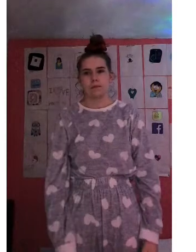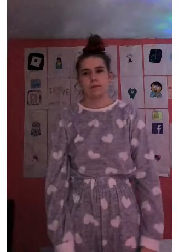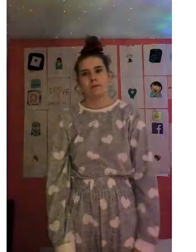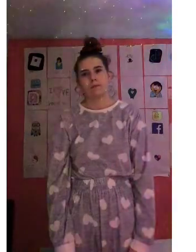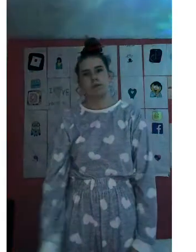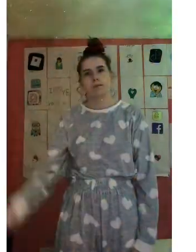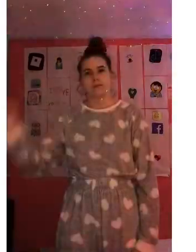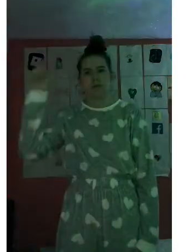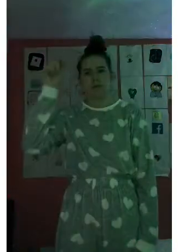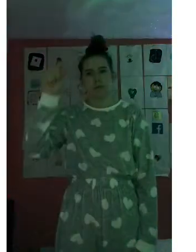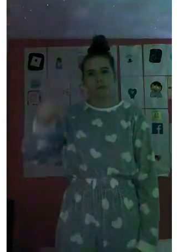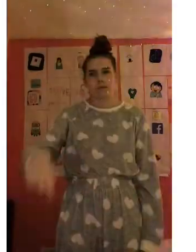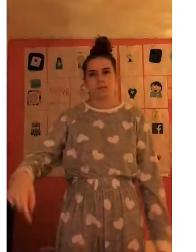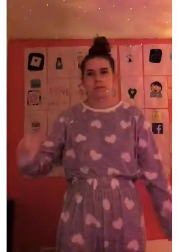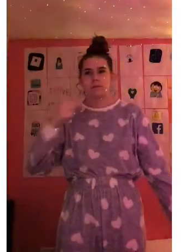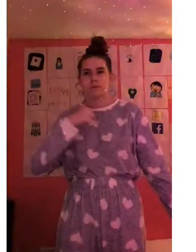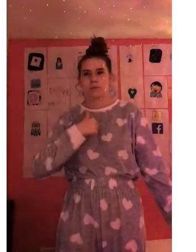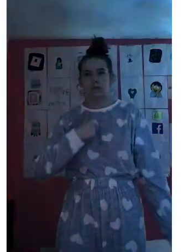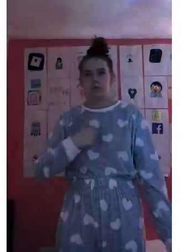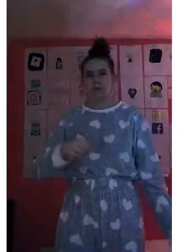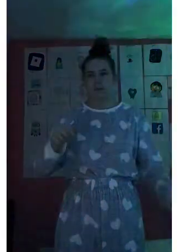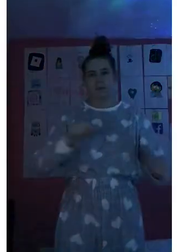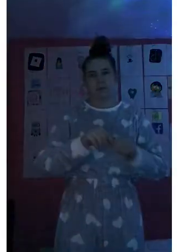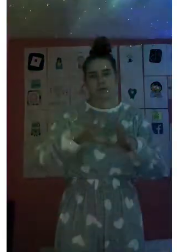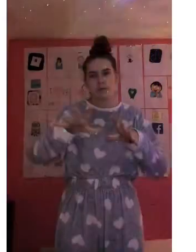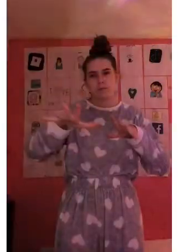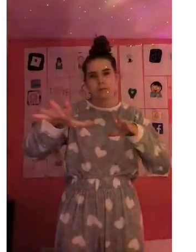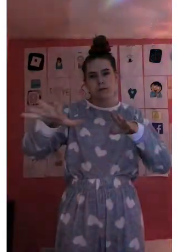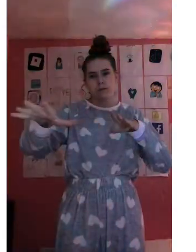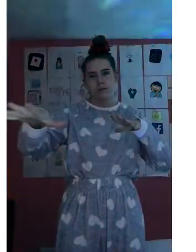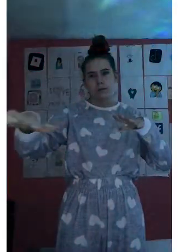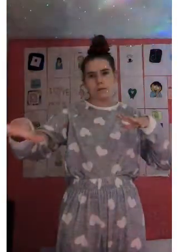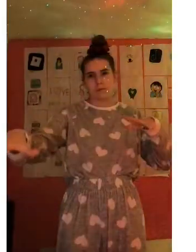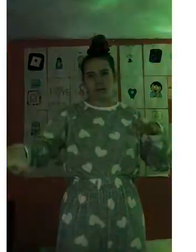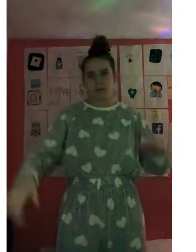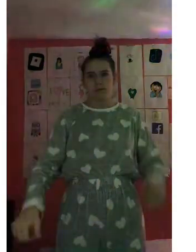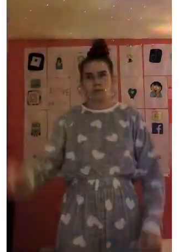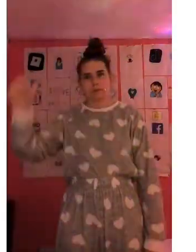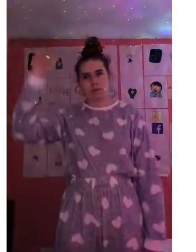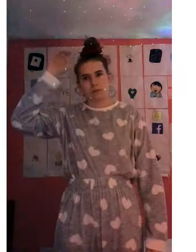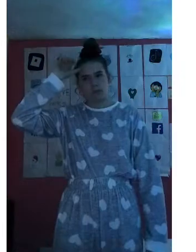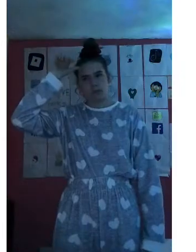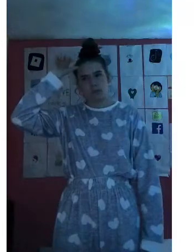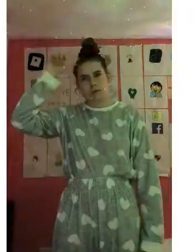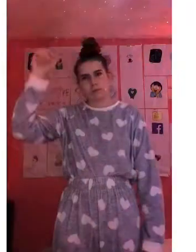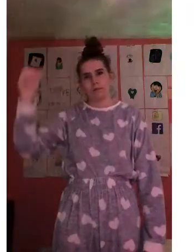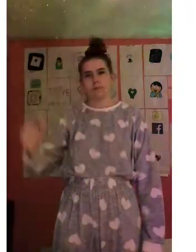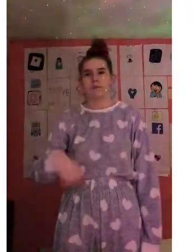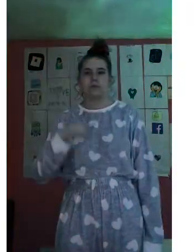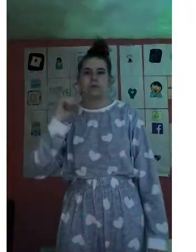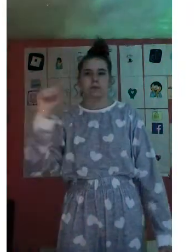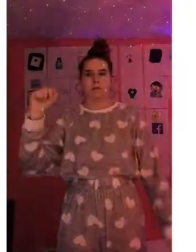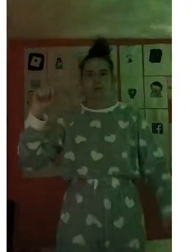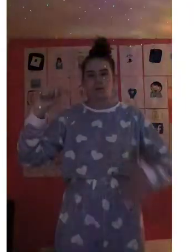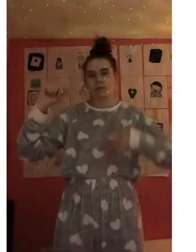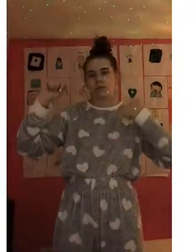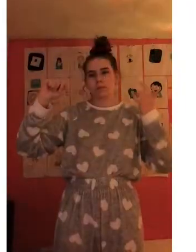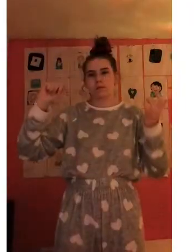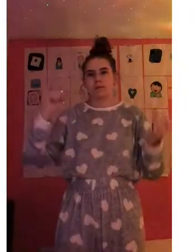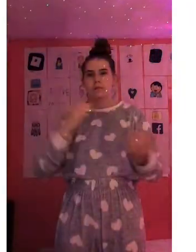And I hope that I see the world as you did Cause I know a life with love is a